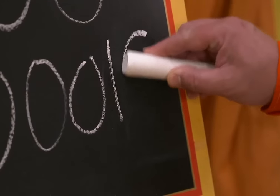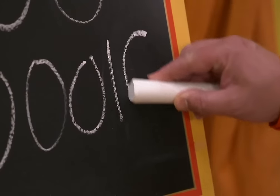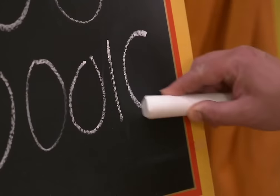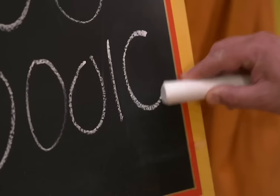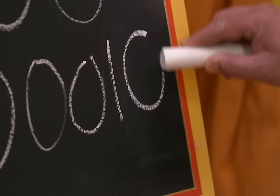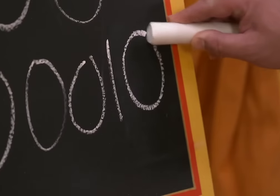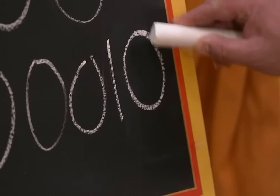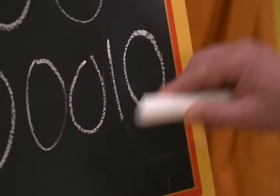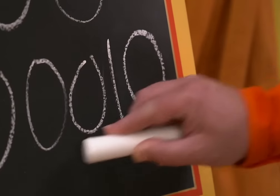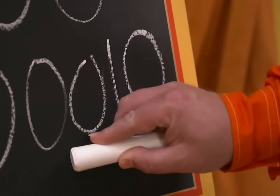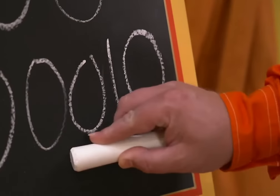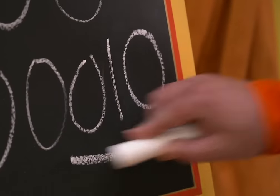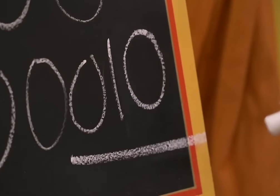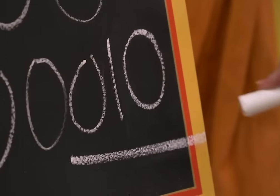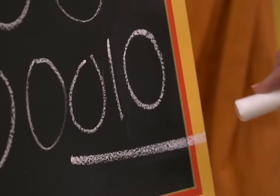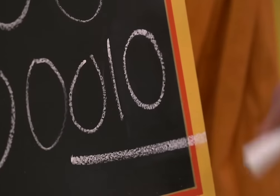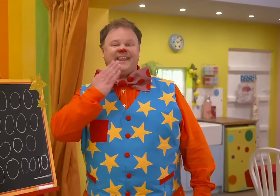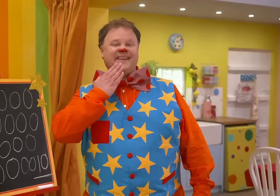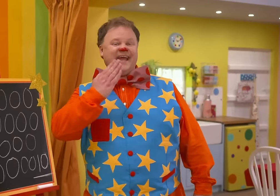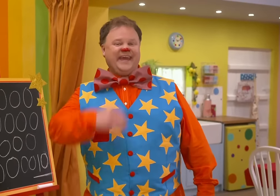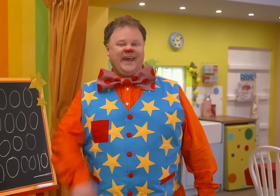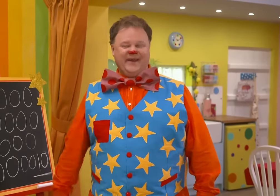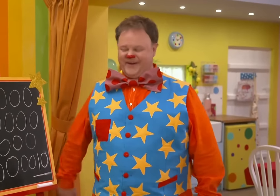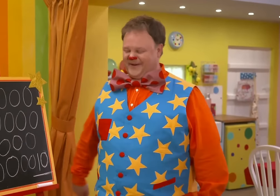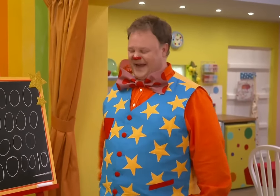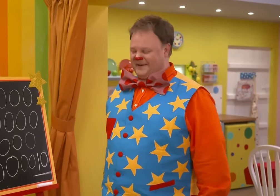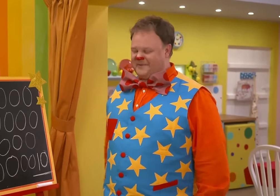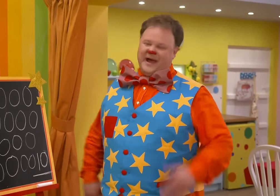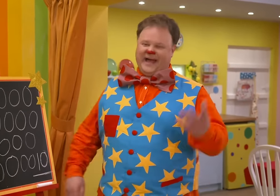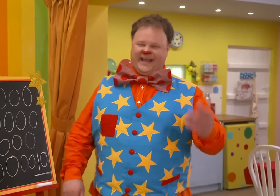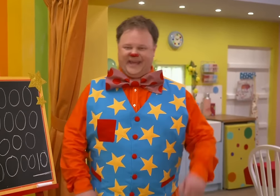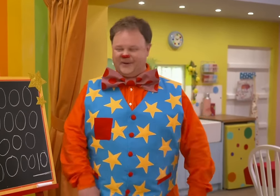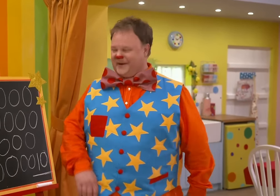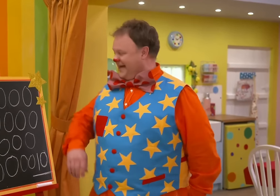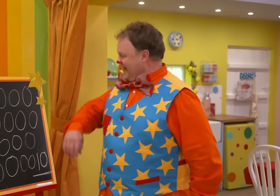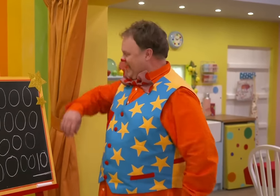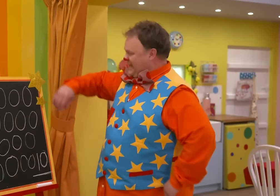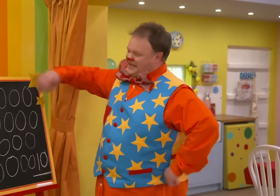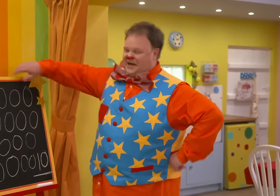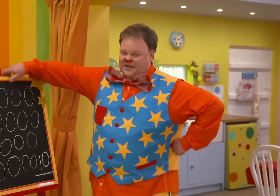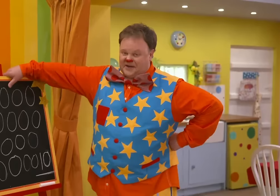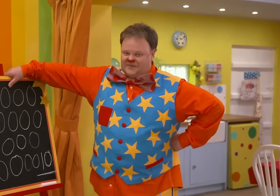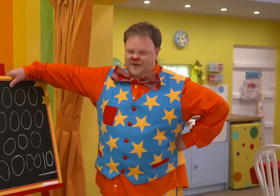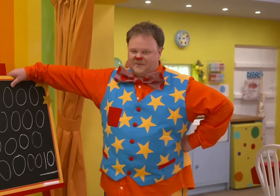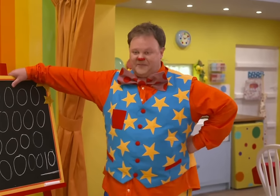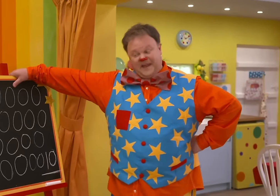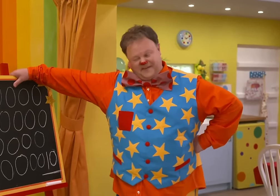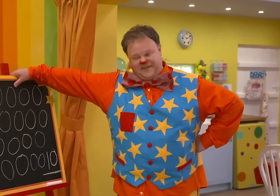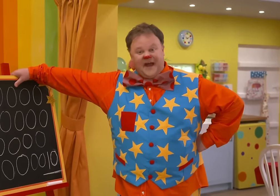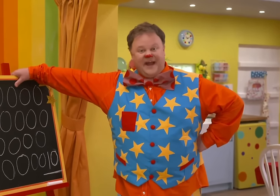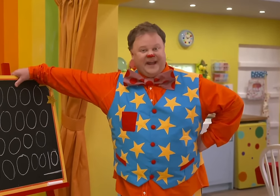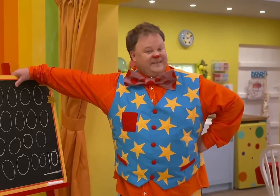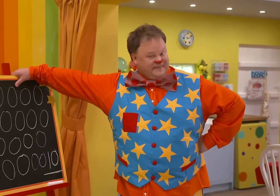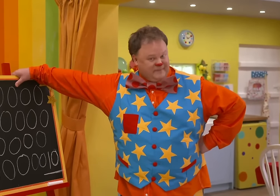Great shot, Mr. Tumble. Thank you! Well, you can't go wrong with the shiny